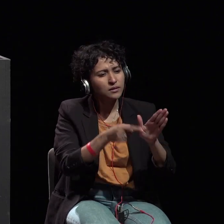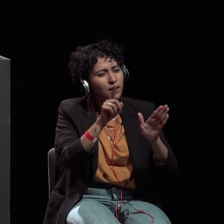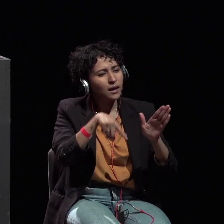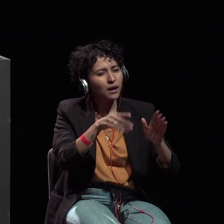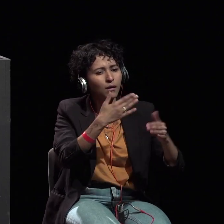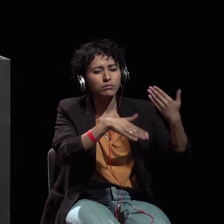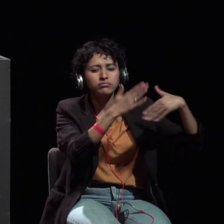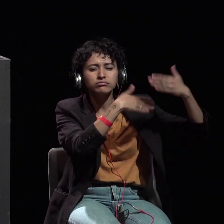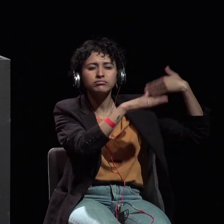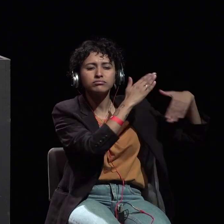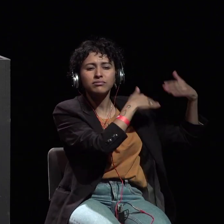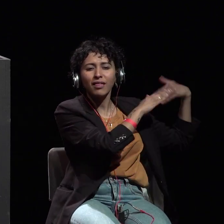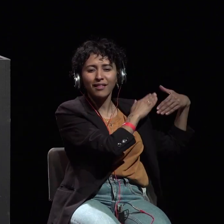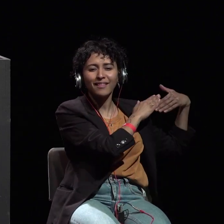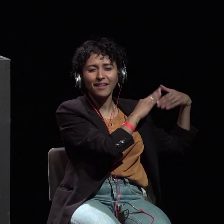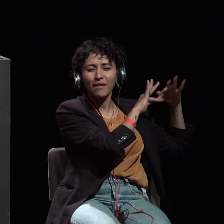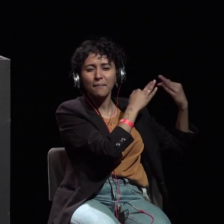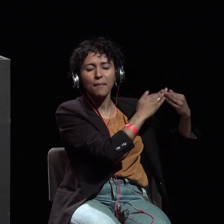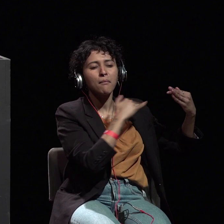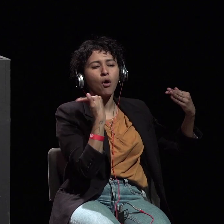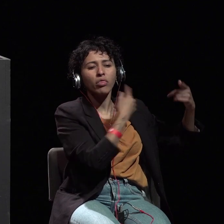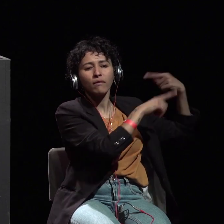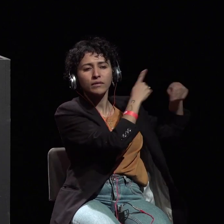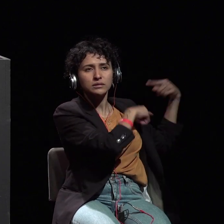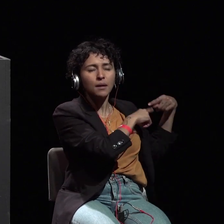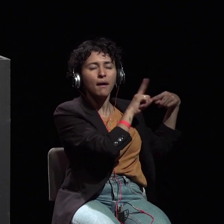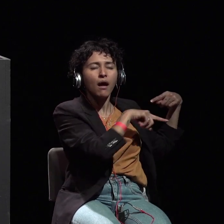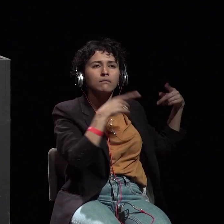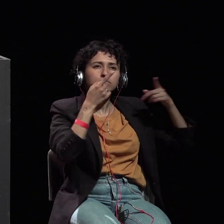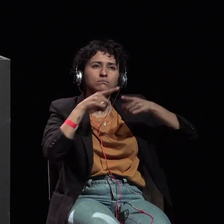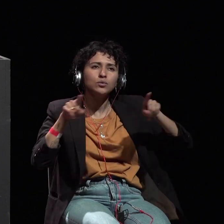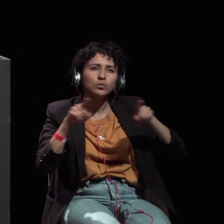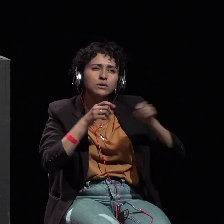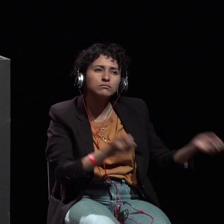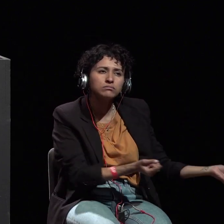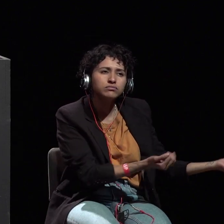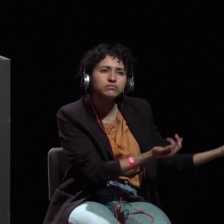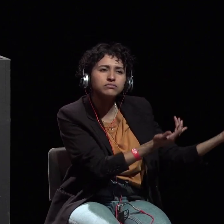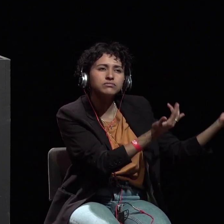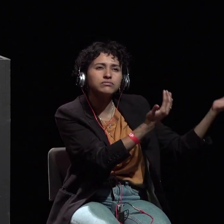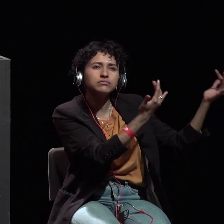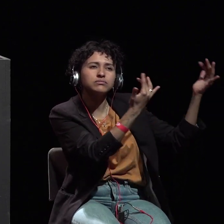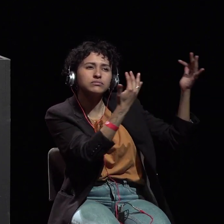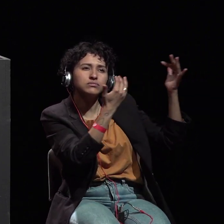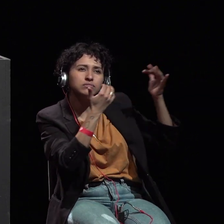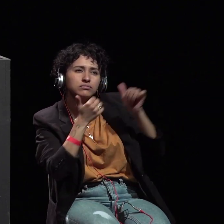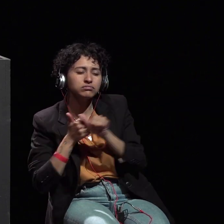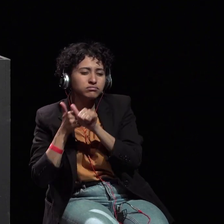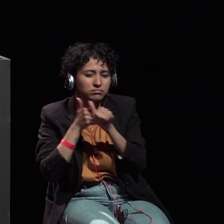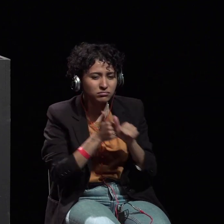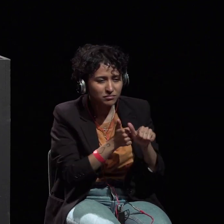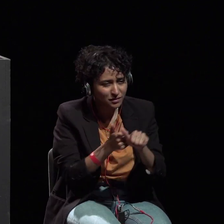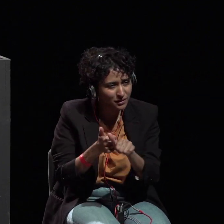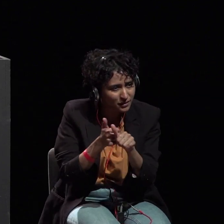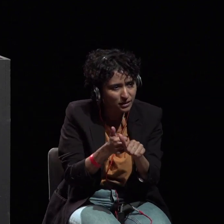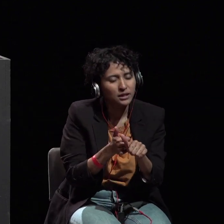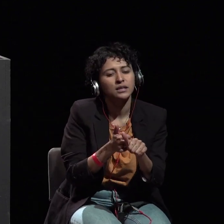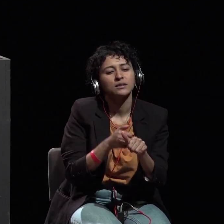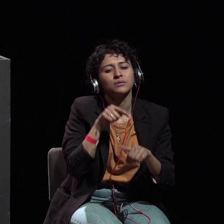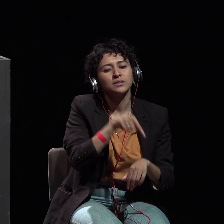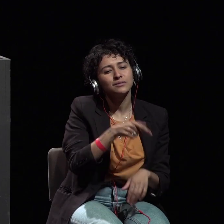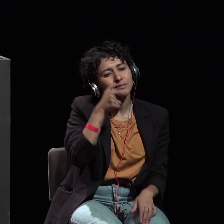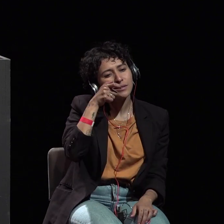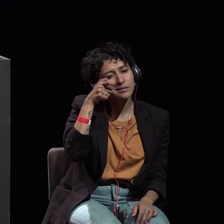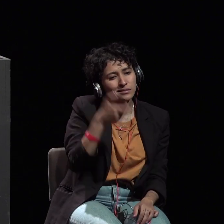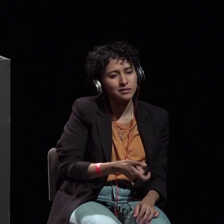of the kupe'e and his own to Williamstown. And I wanted you to hear it in its extended length because A, he took the time to write it,